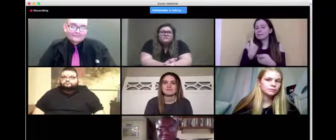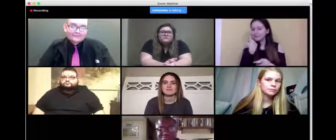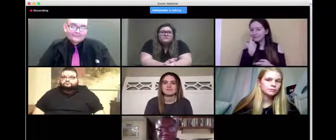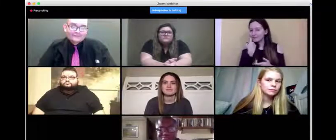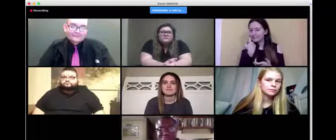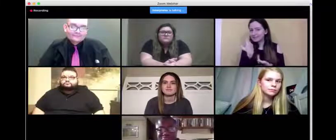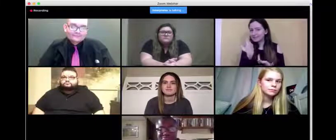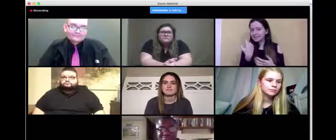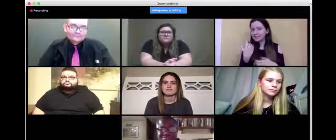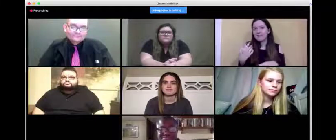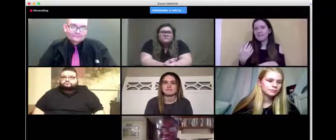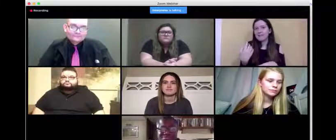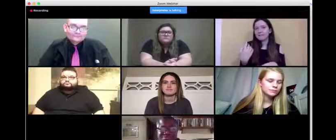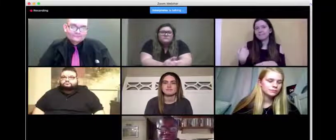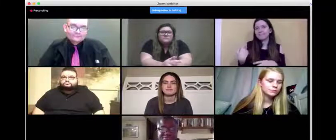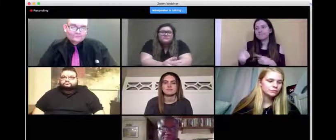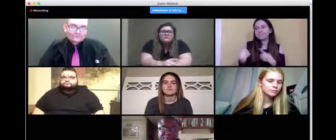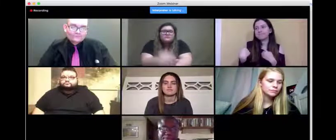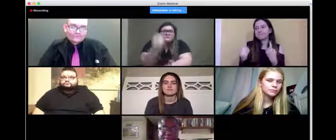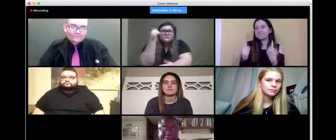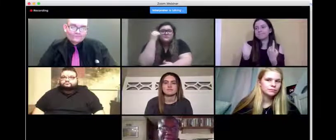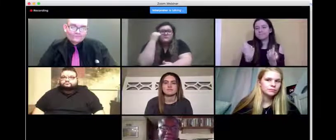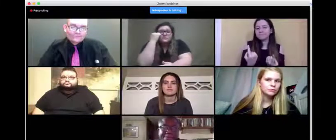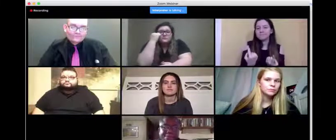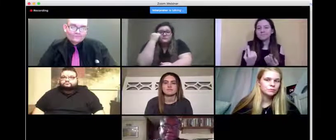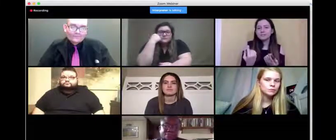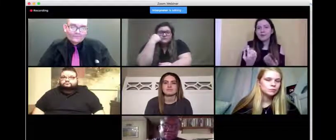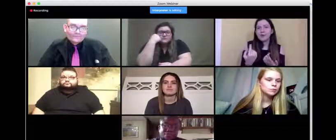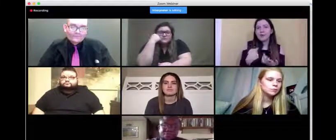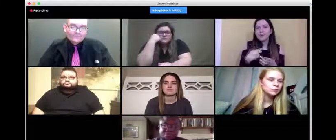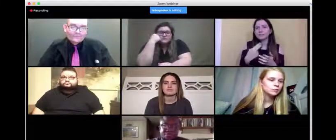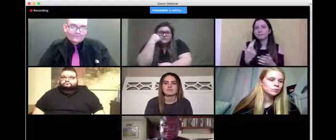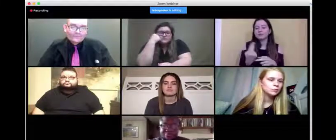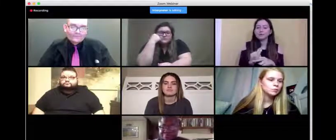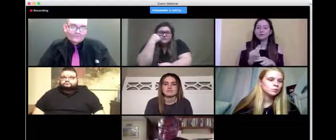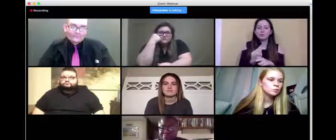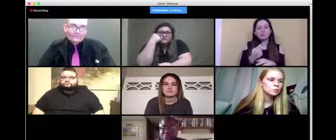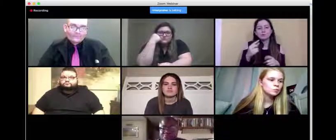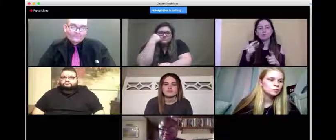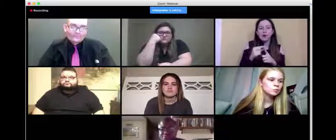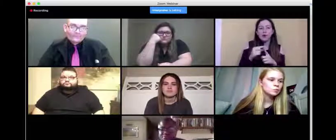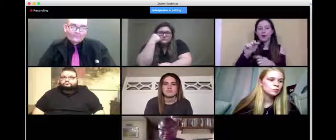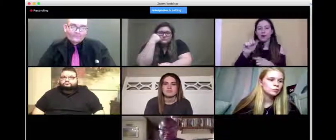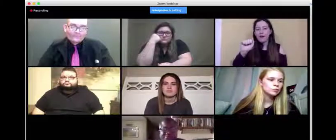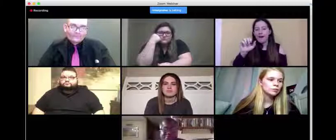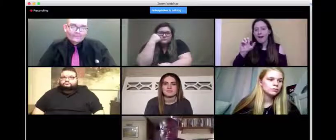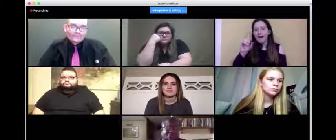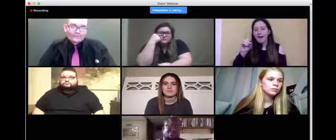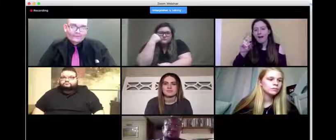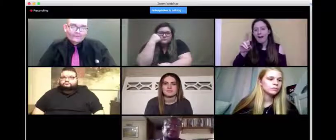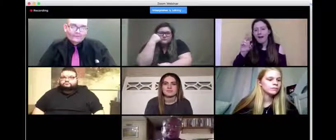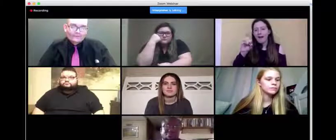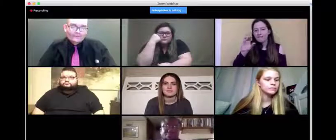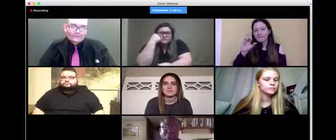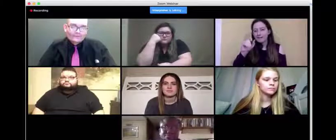time, I used the word advocate, where I would feel like I would fight